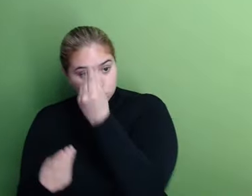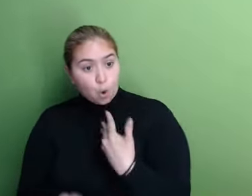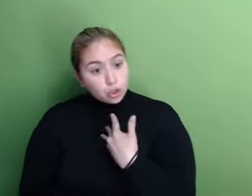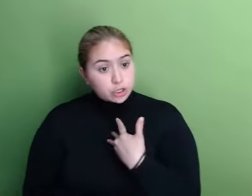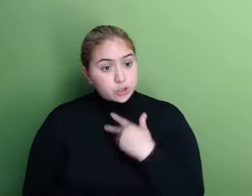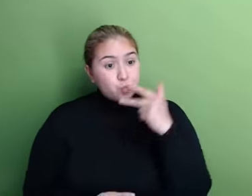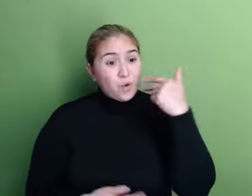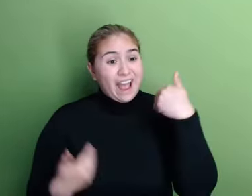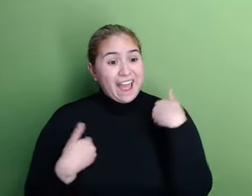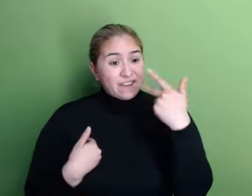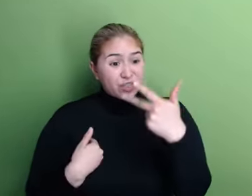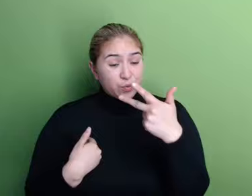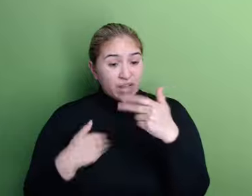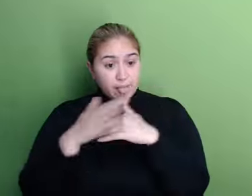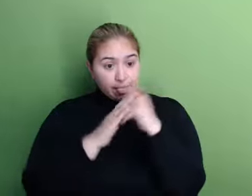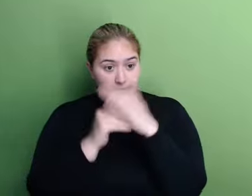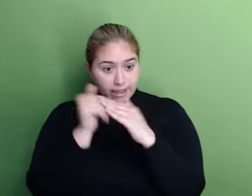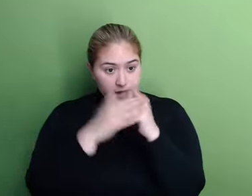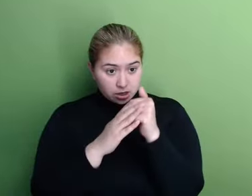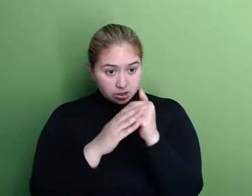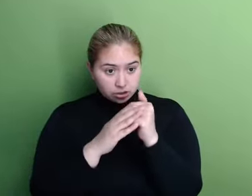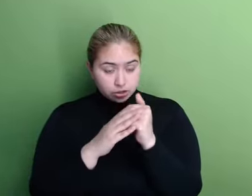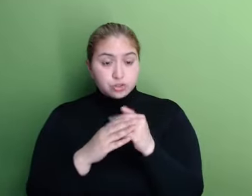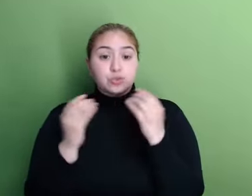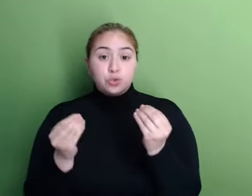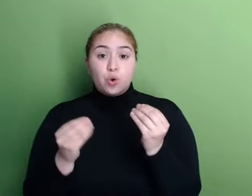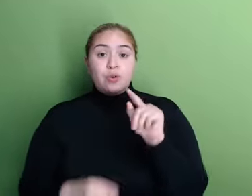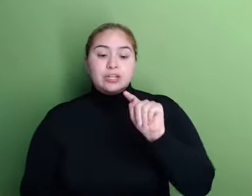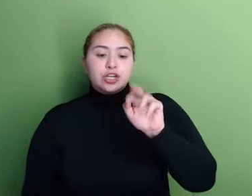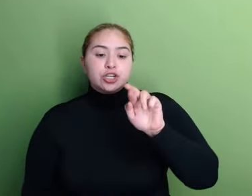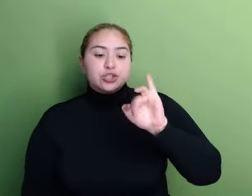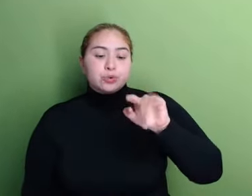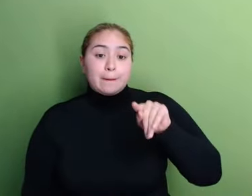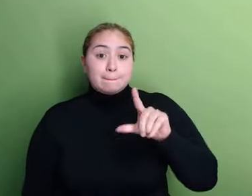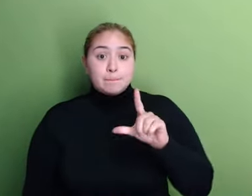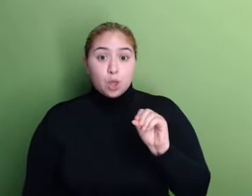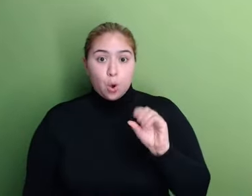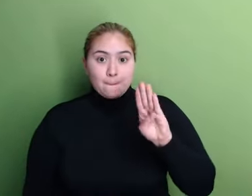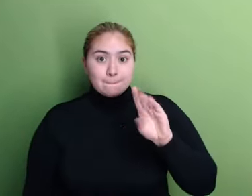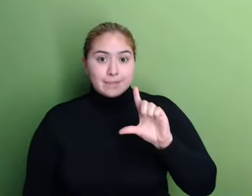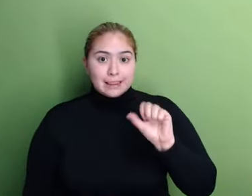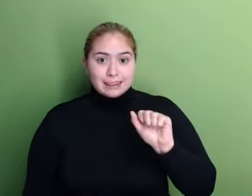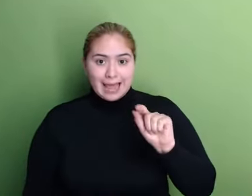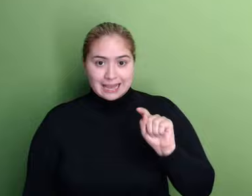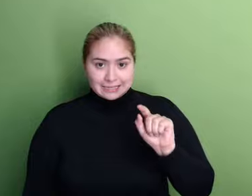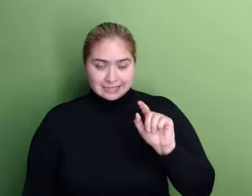3 cell layers. So these are triploblastic. Everybody say triploblastic.